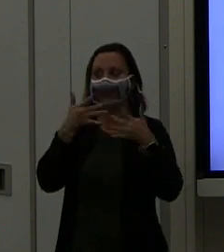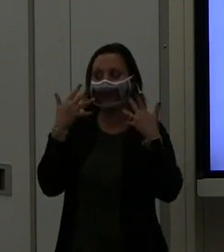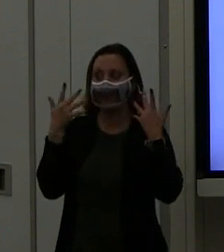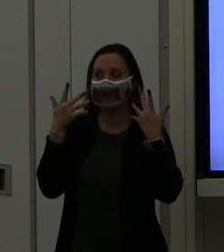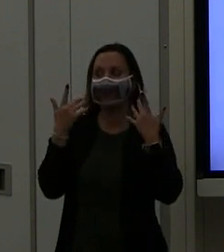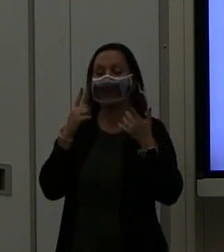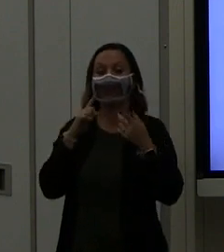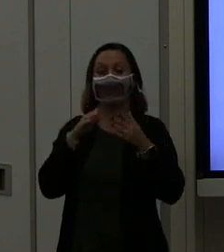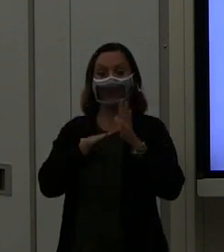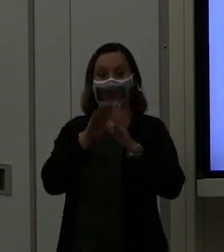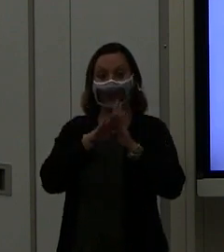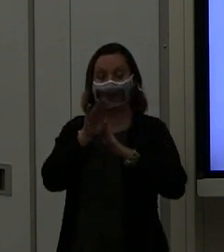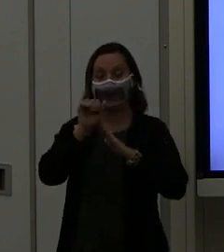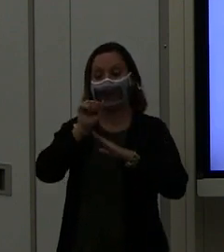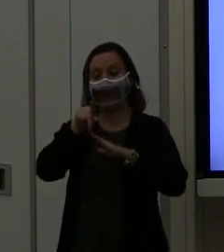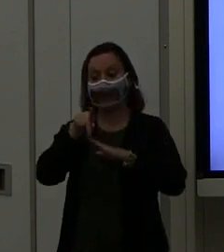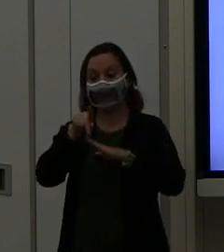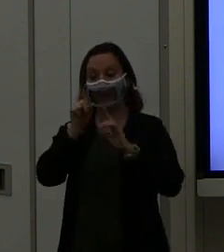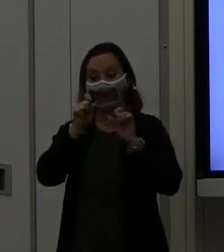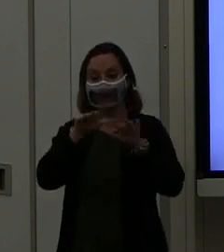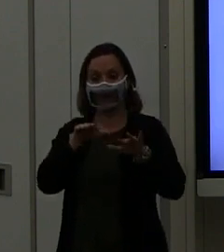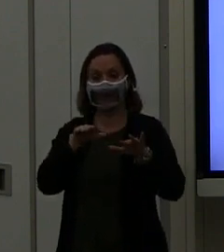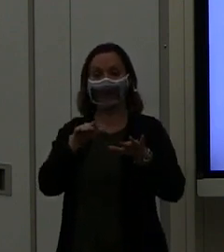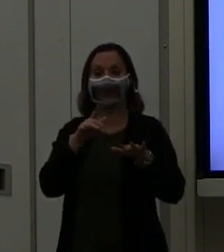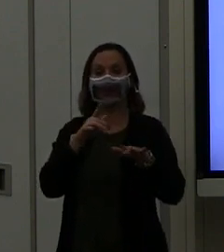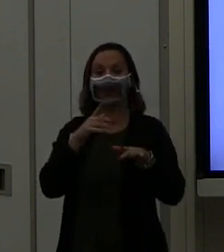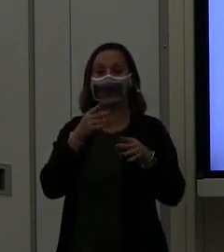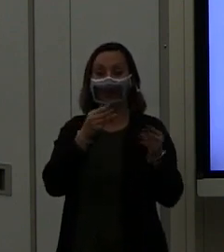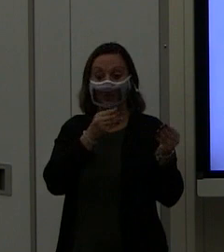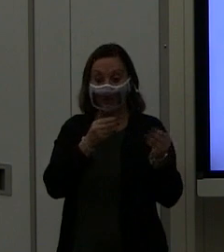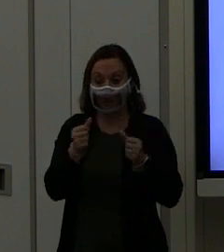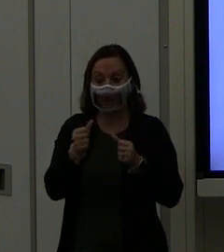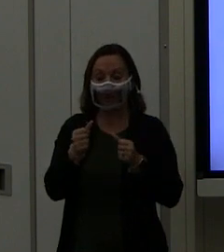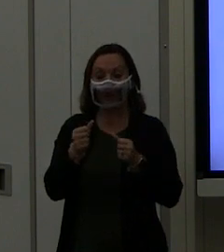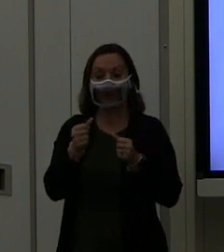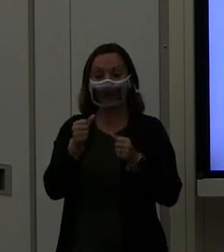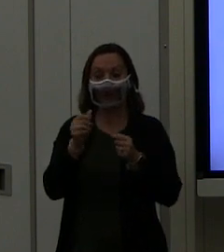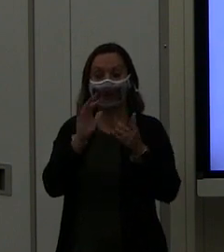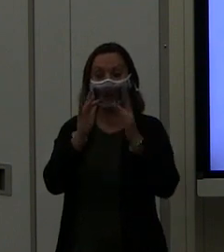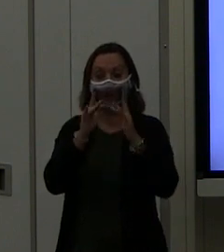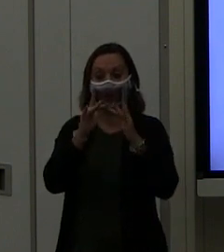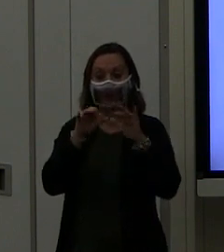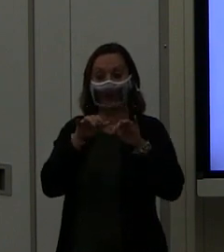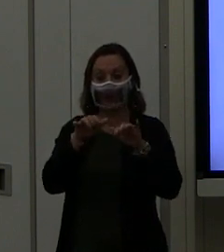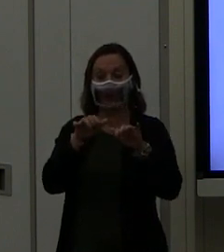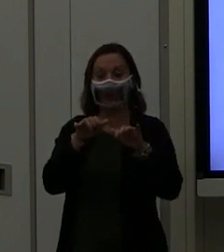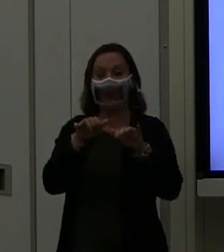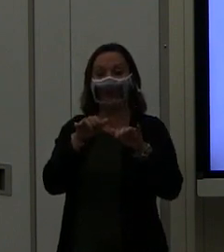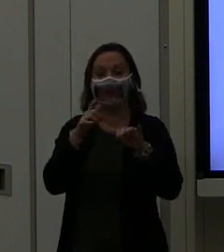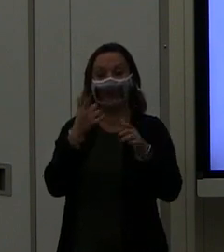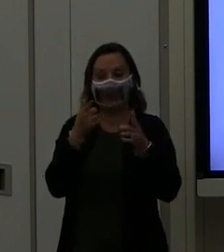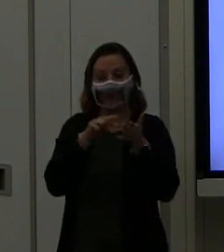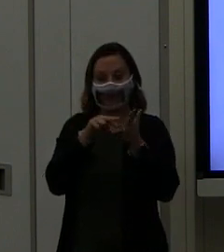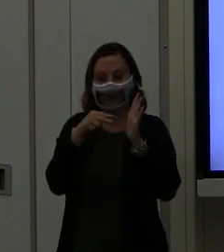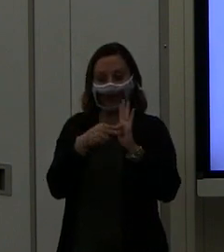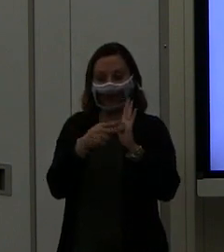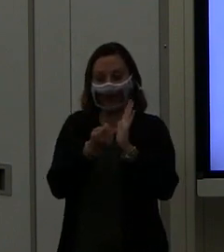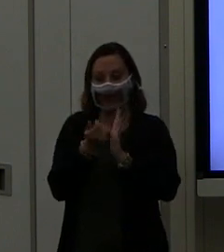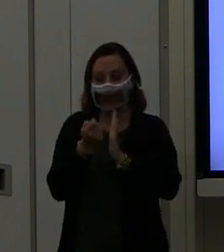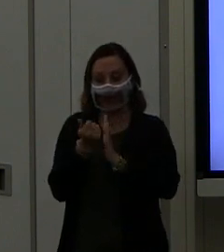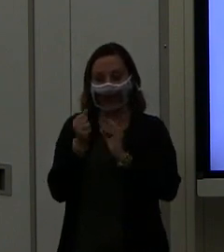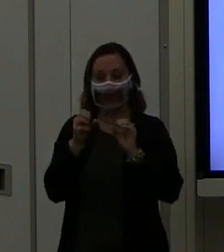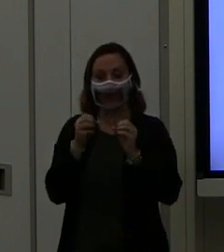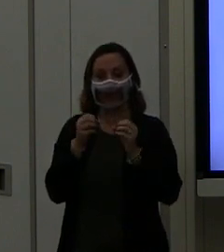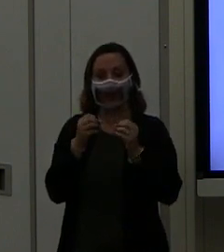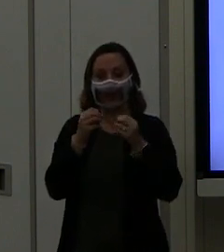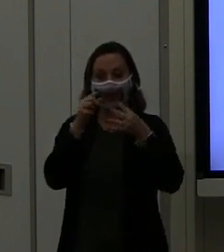AP test, moved swiftly to allow for remote administration of the test. This meant eliminating multiple choice sections of the test and